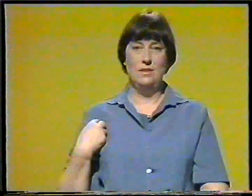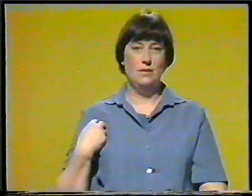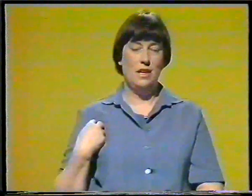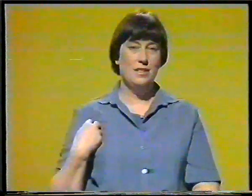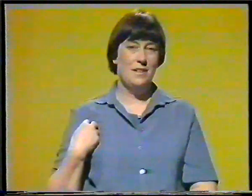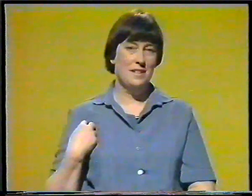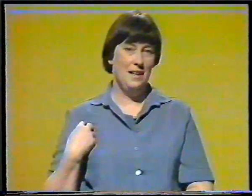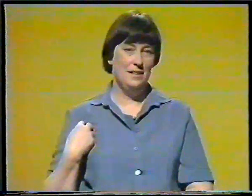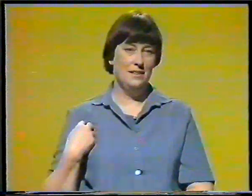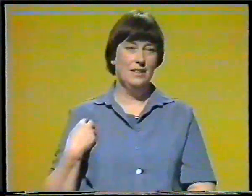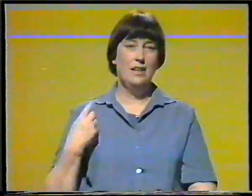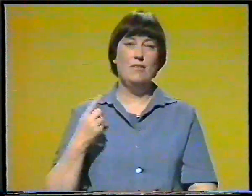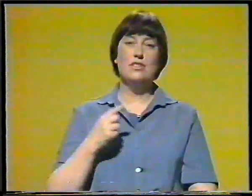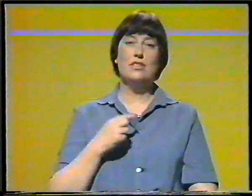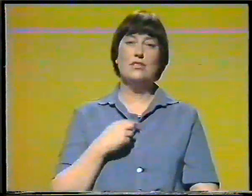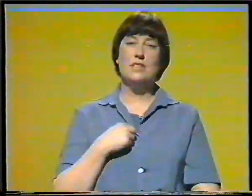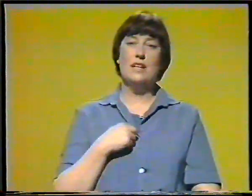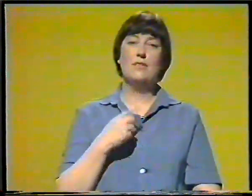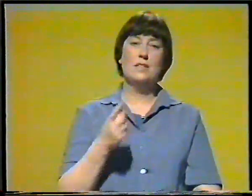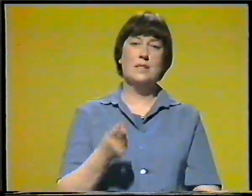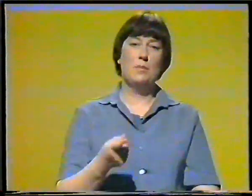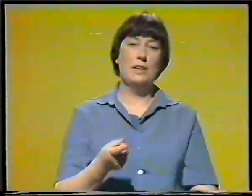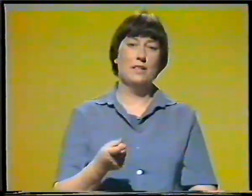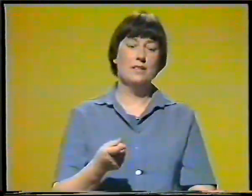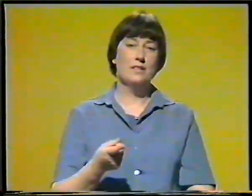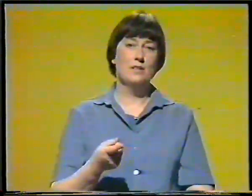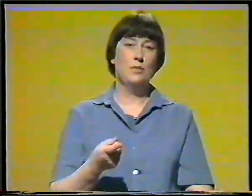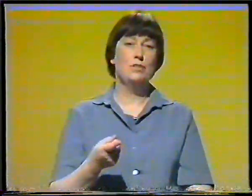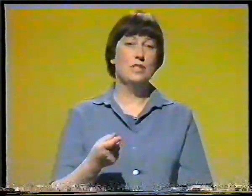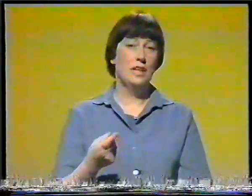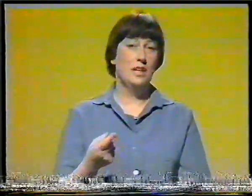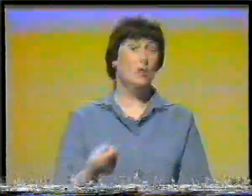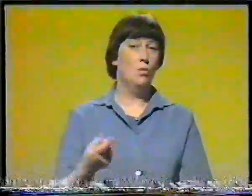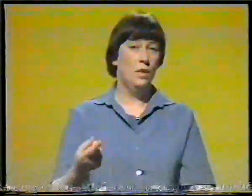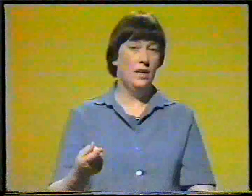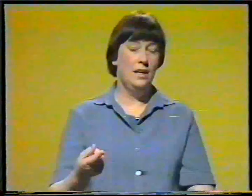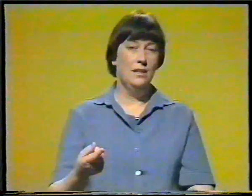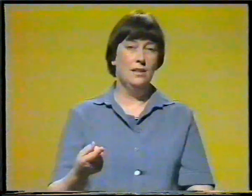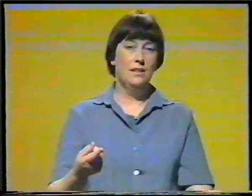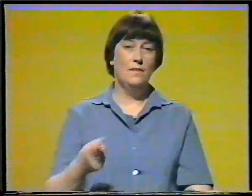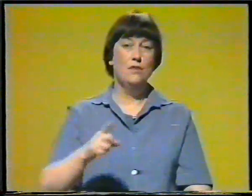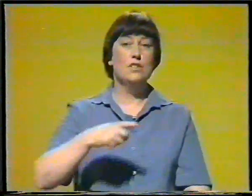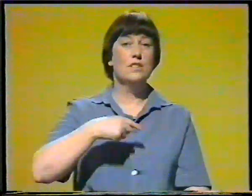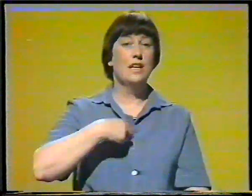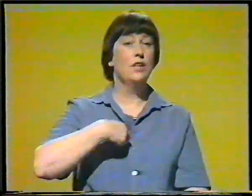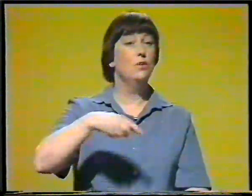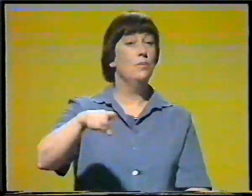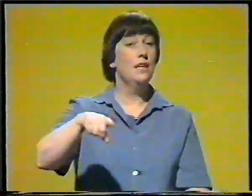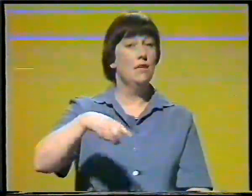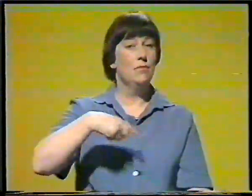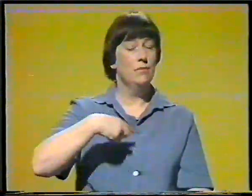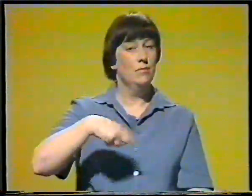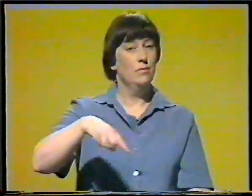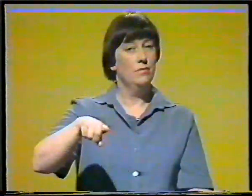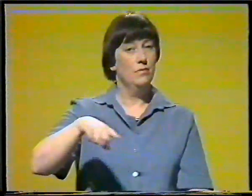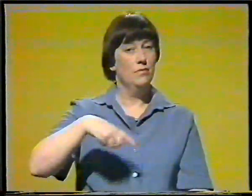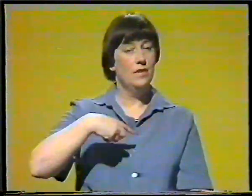I'll say that again. If it's just yourself and someone else, when you say we, then you just say you and me. That's